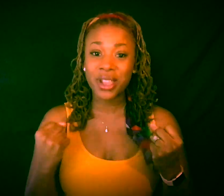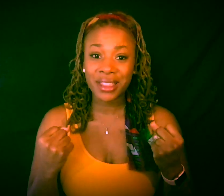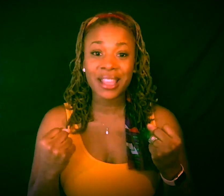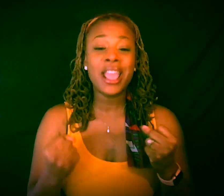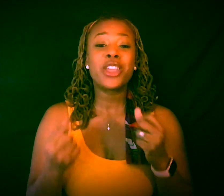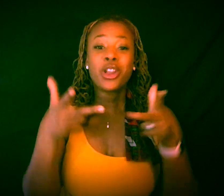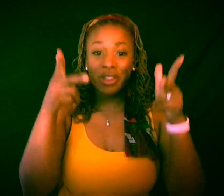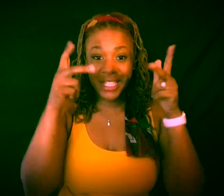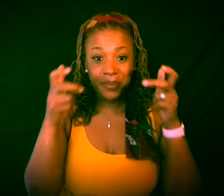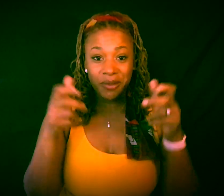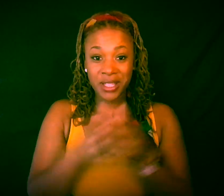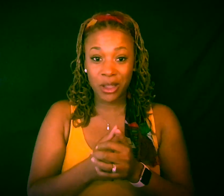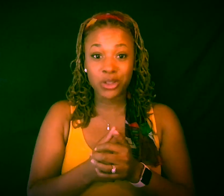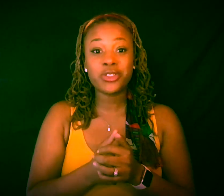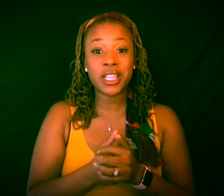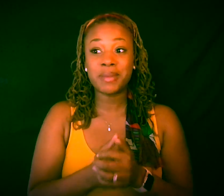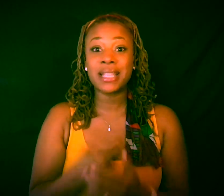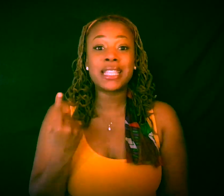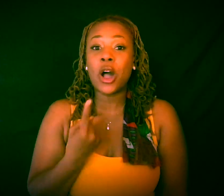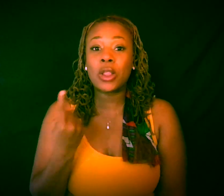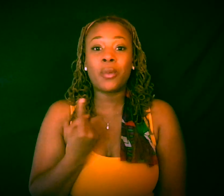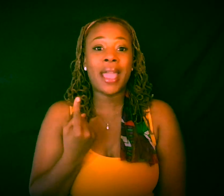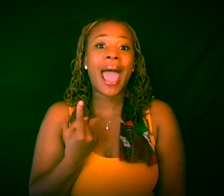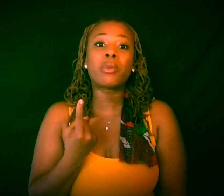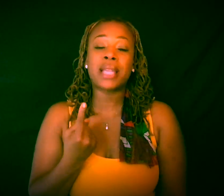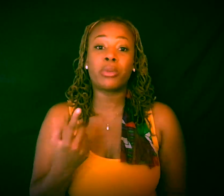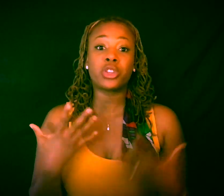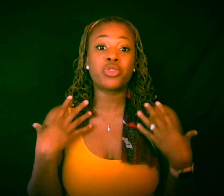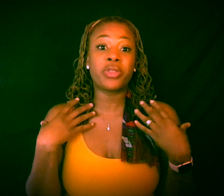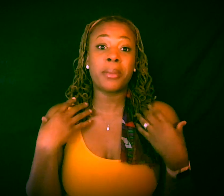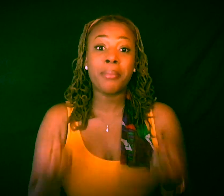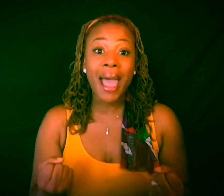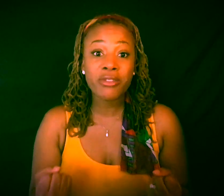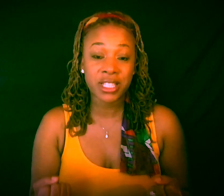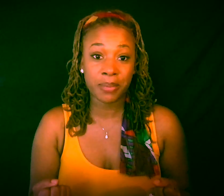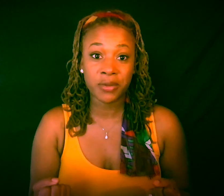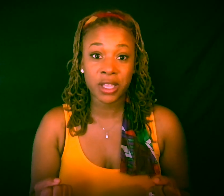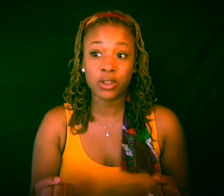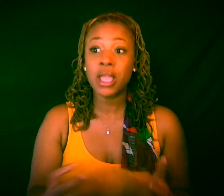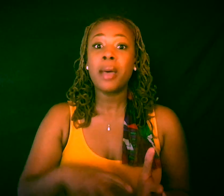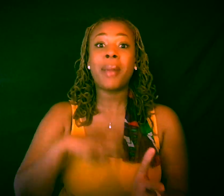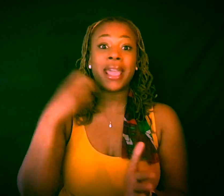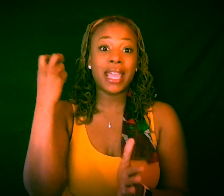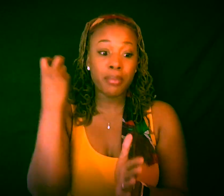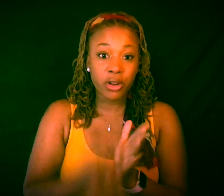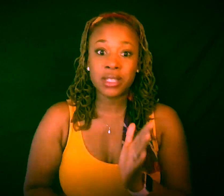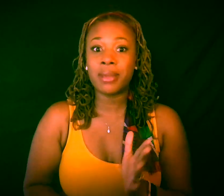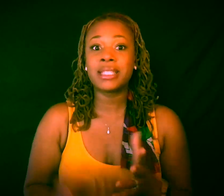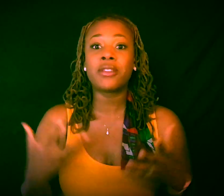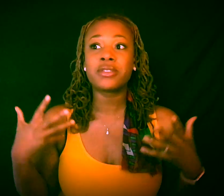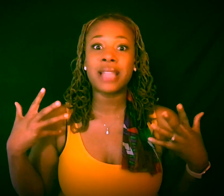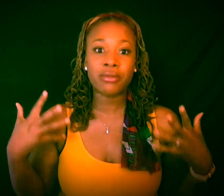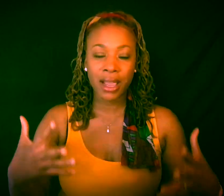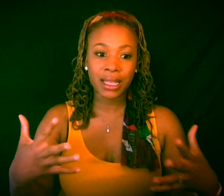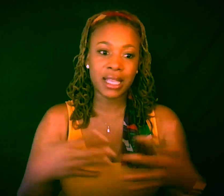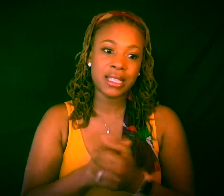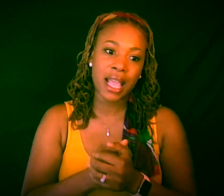strengthen your receptive skills. Trust me, that's the only way I was able to strengthen my receptive skills, by immersing myself directly into that